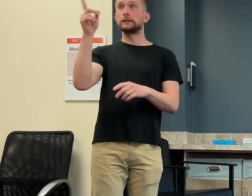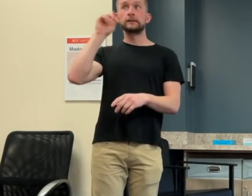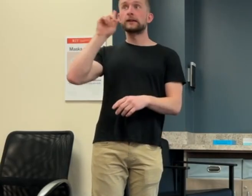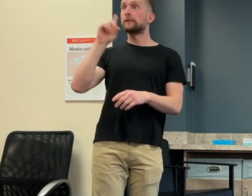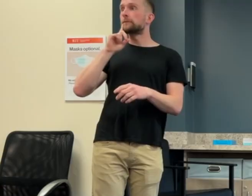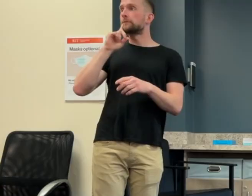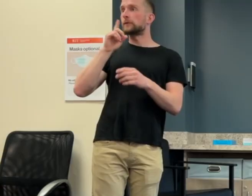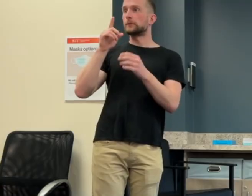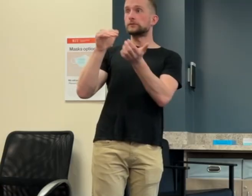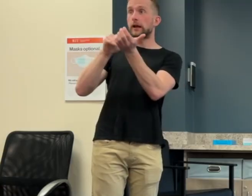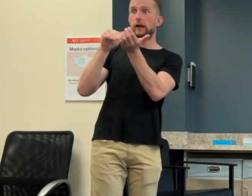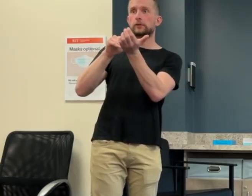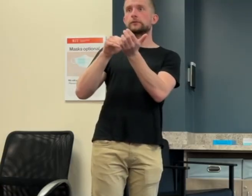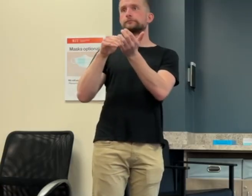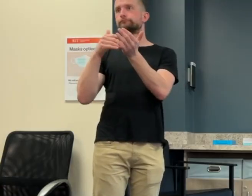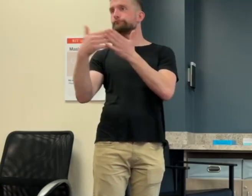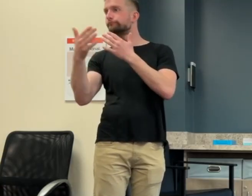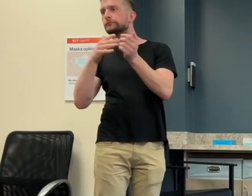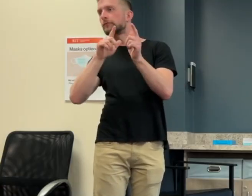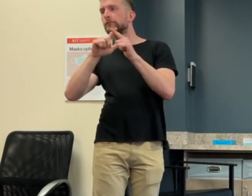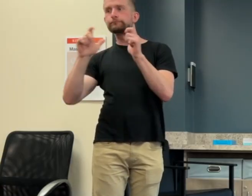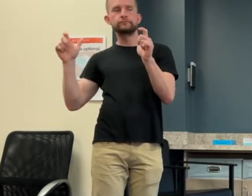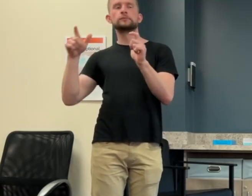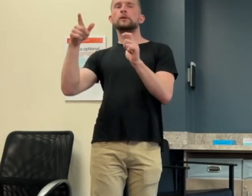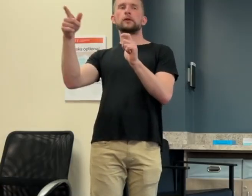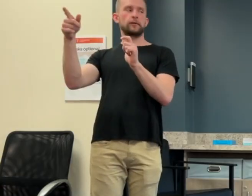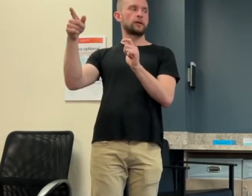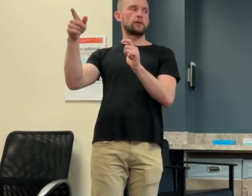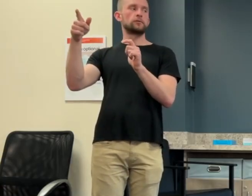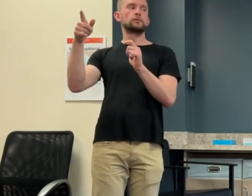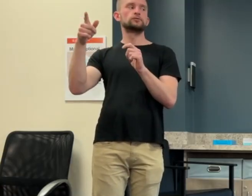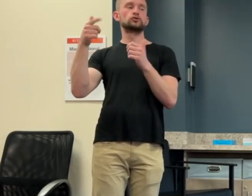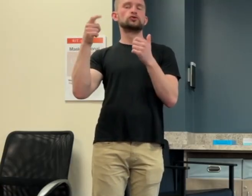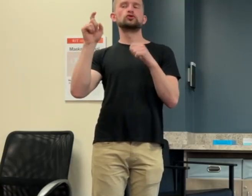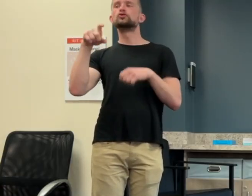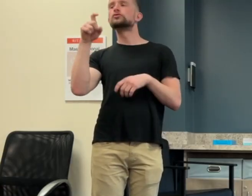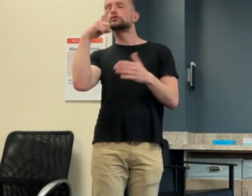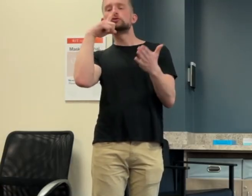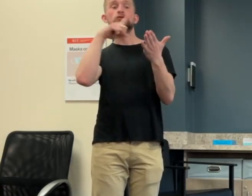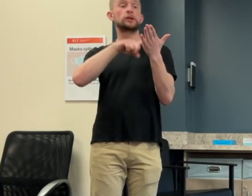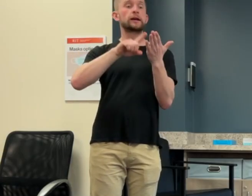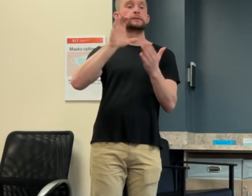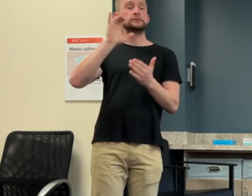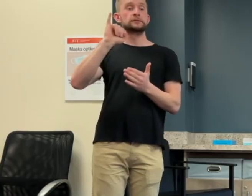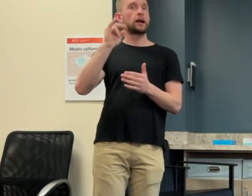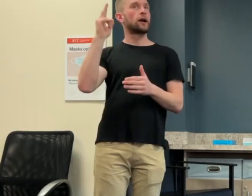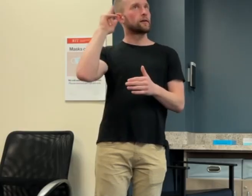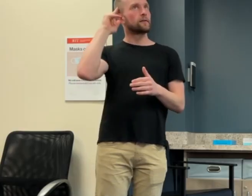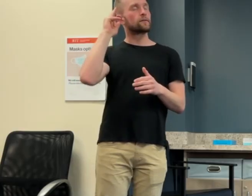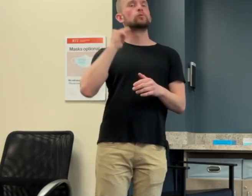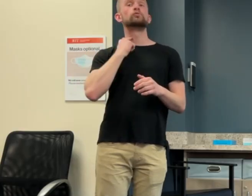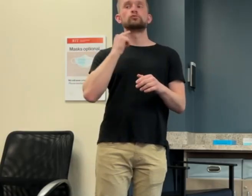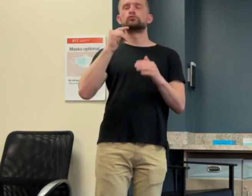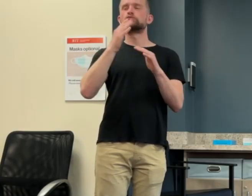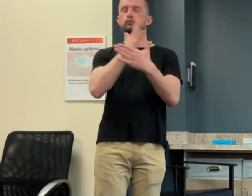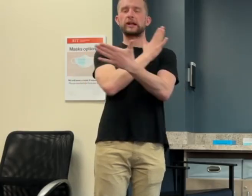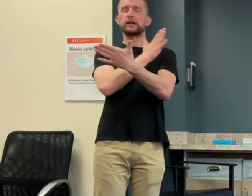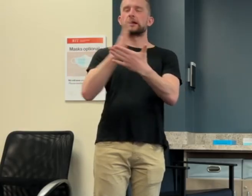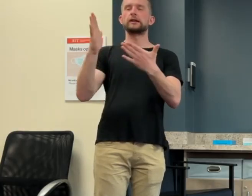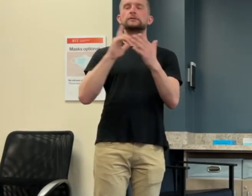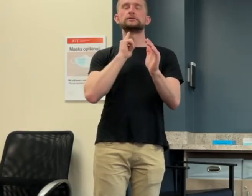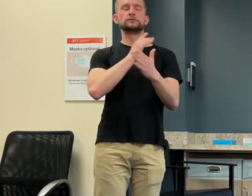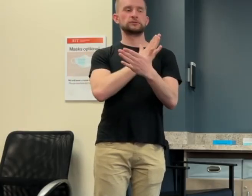cochlear implant, you would want to check the frequency range of that implant first, because you want to make sure you pick the one that has the